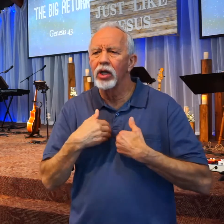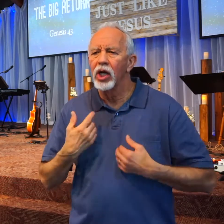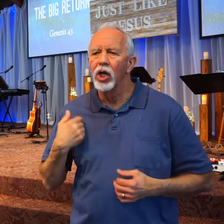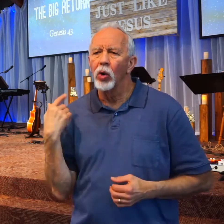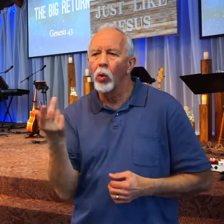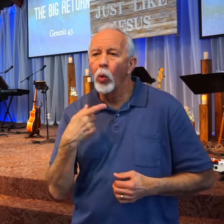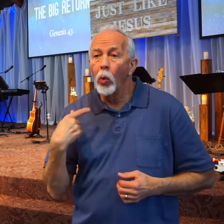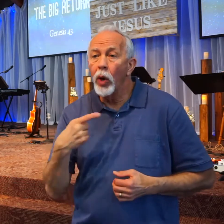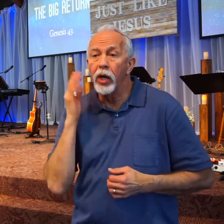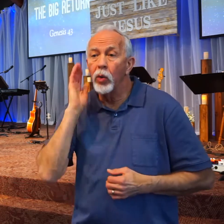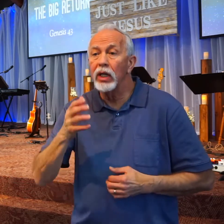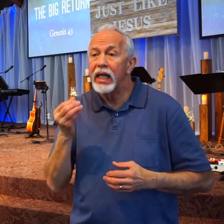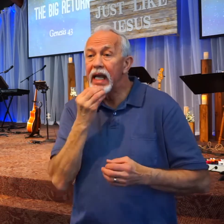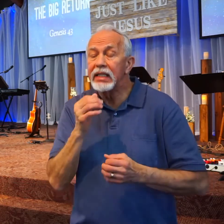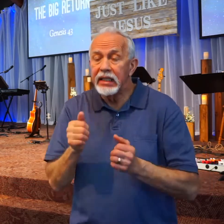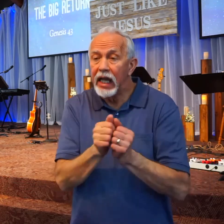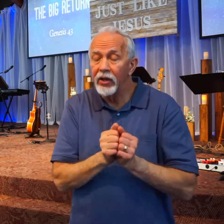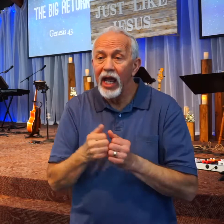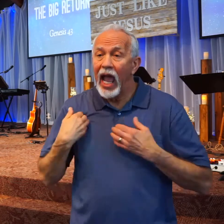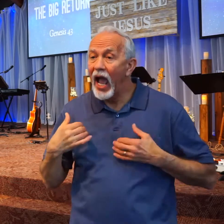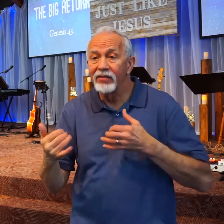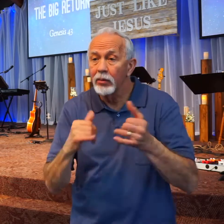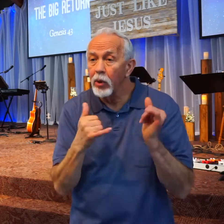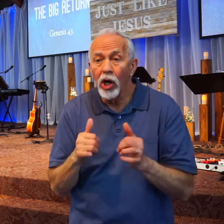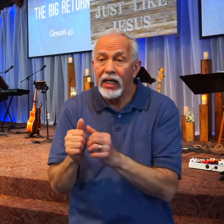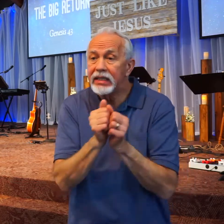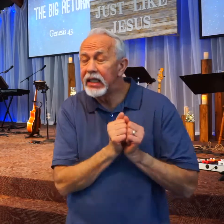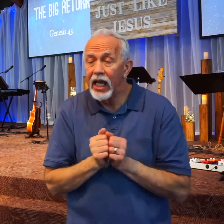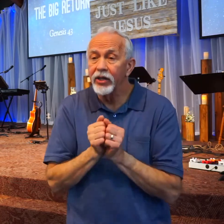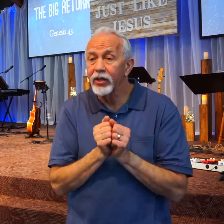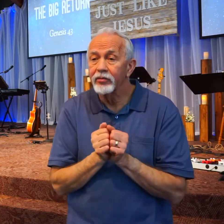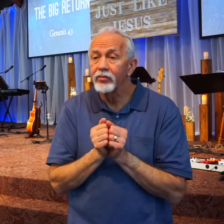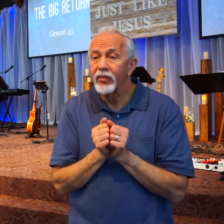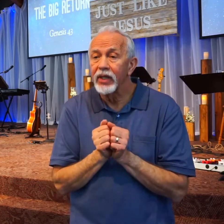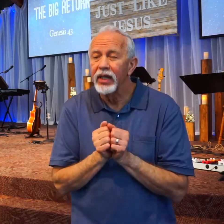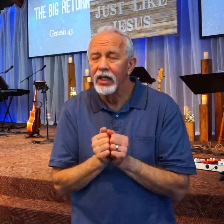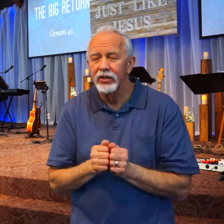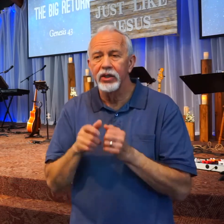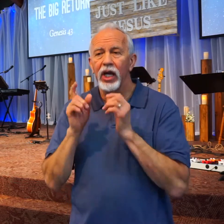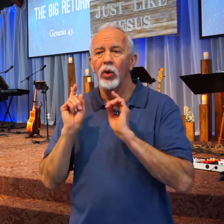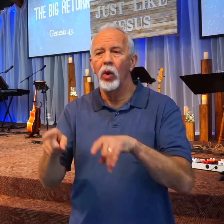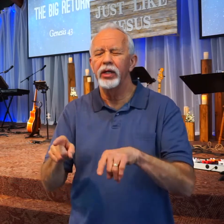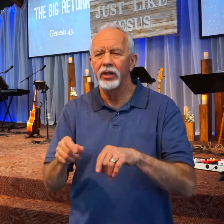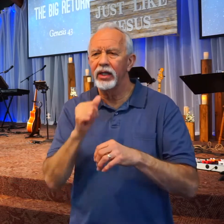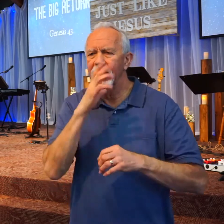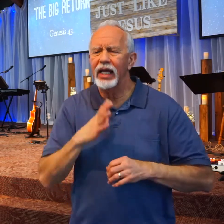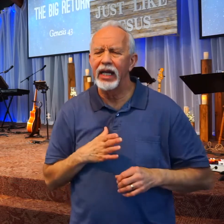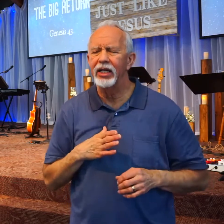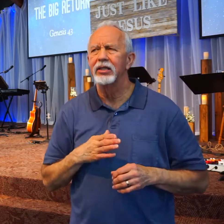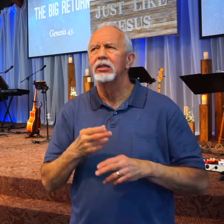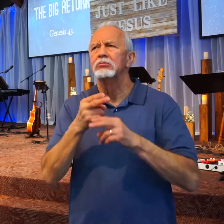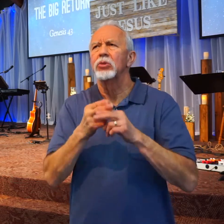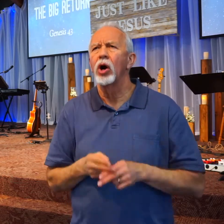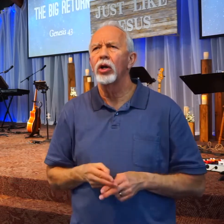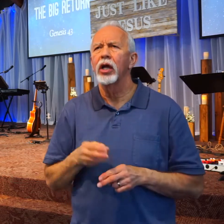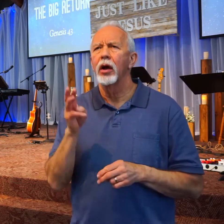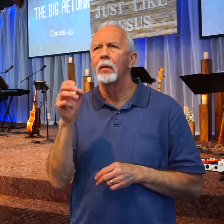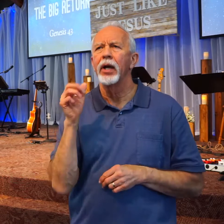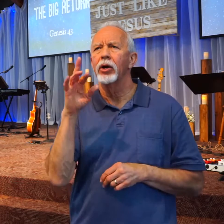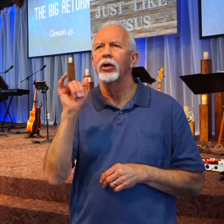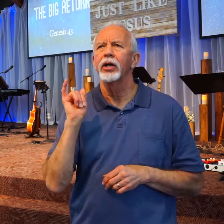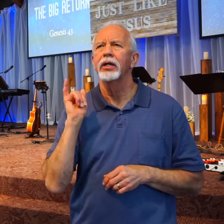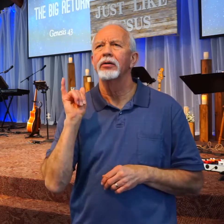together today at noon. We're going to have a party. And so they went down to this lady. We'll just call her Mariah